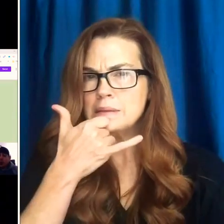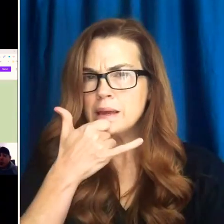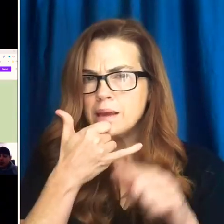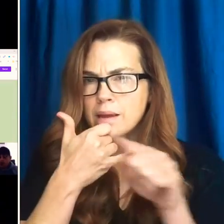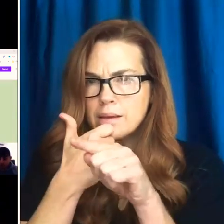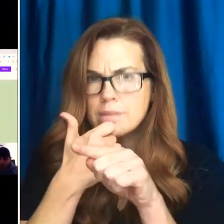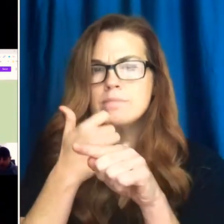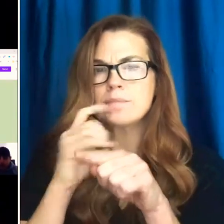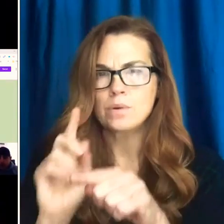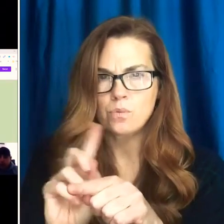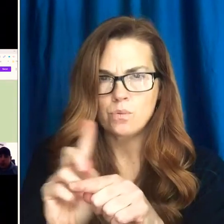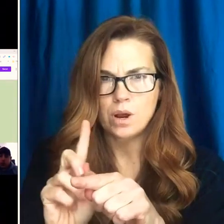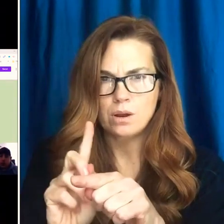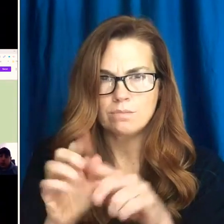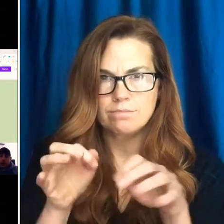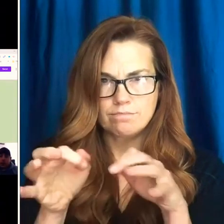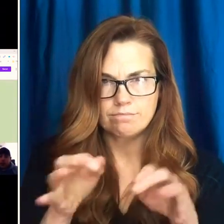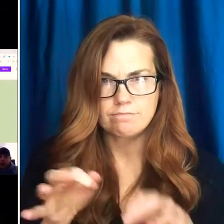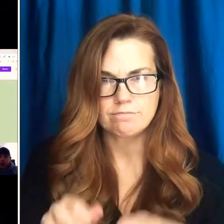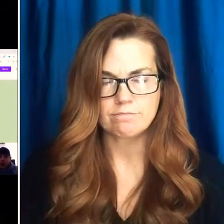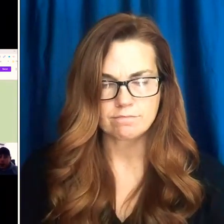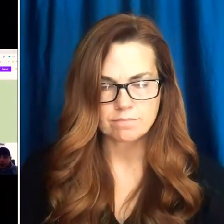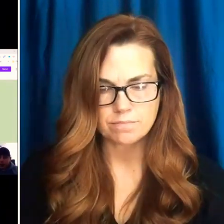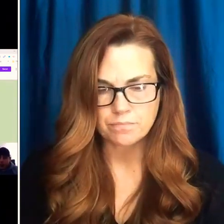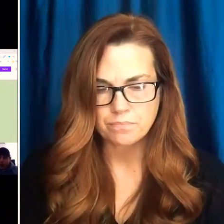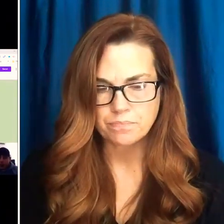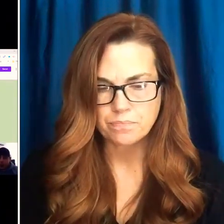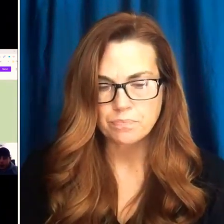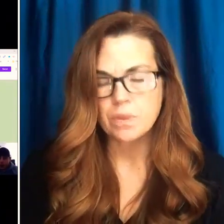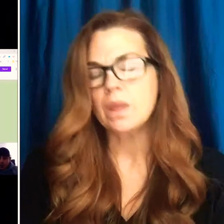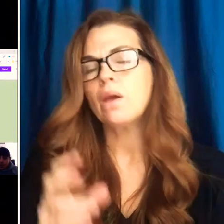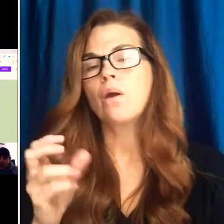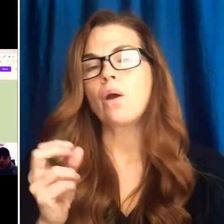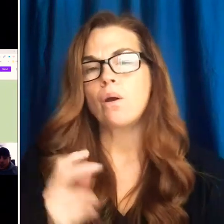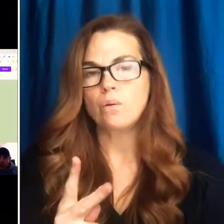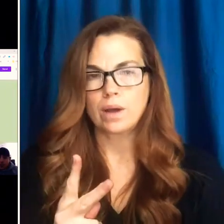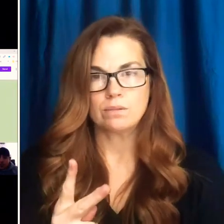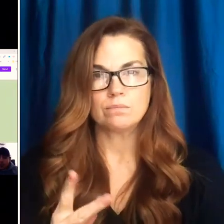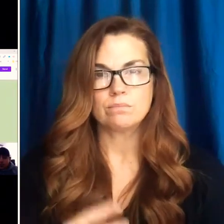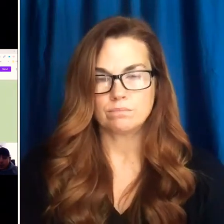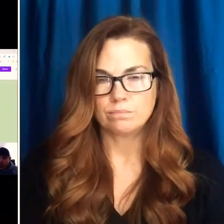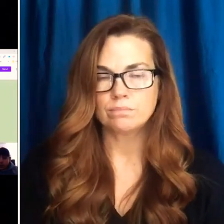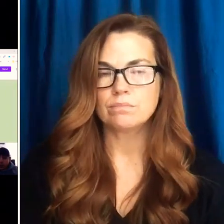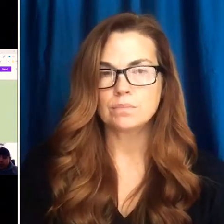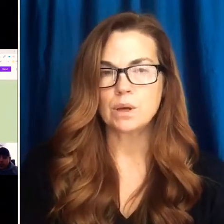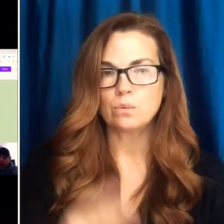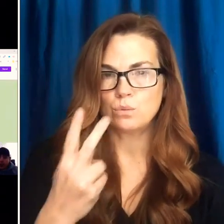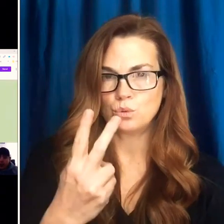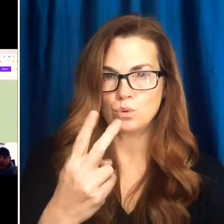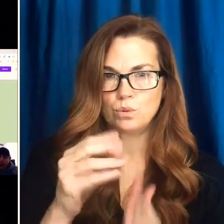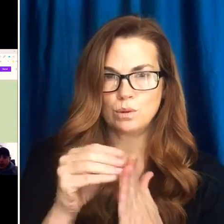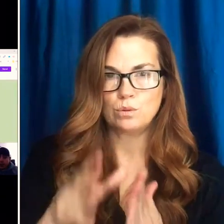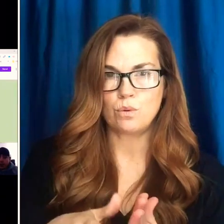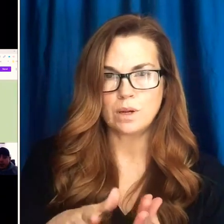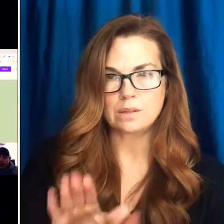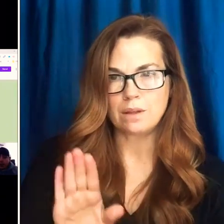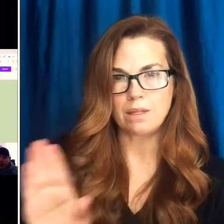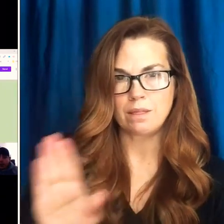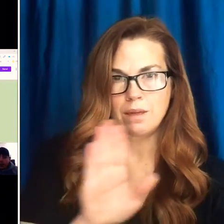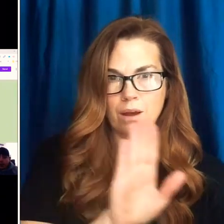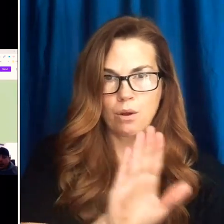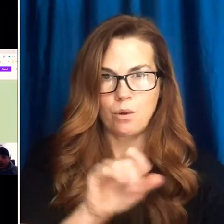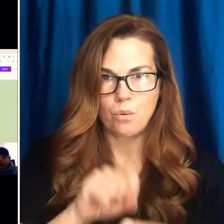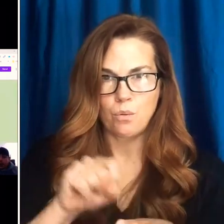error made? Okay, so looking, I am going to select which one is not correct. Remember, it